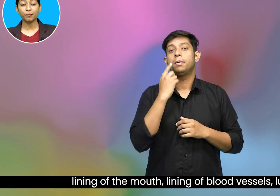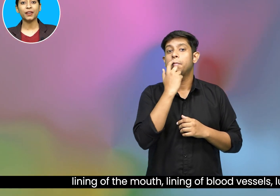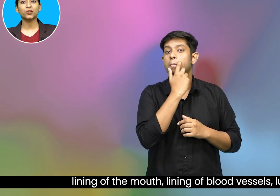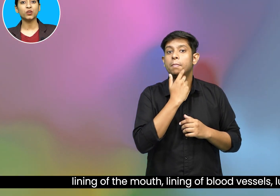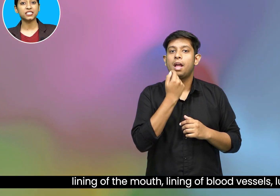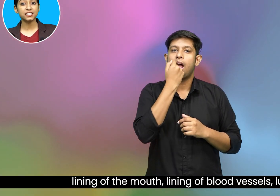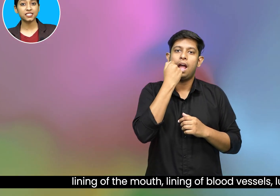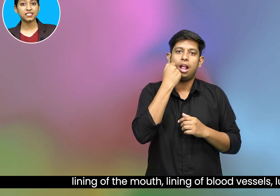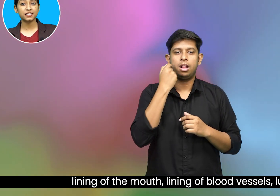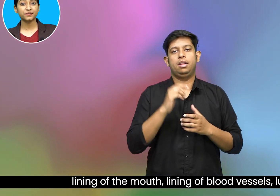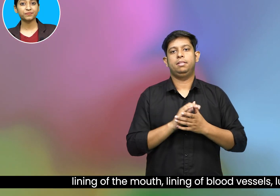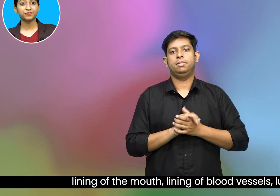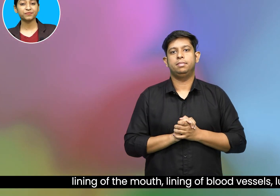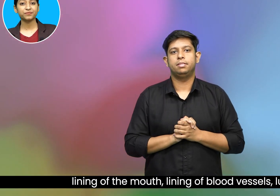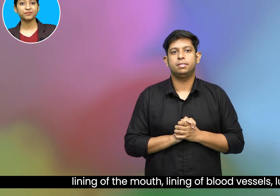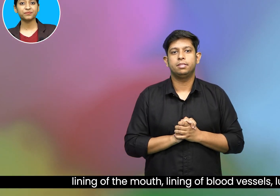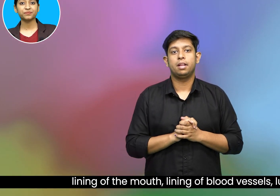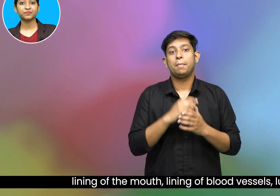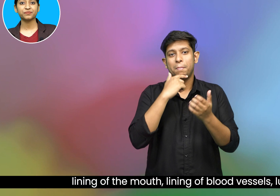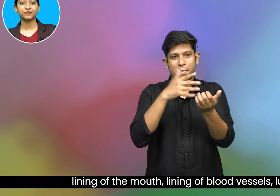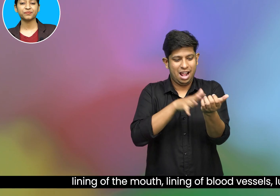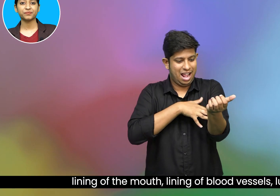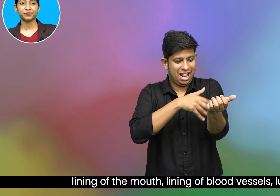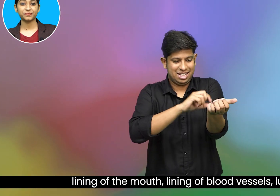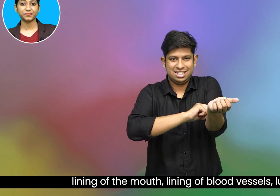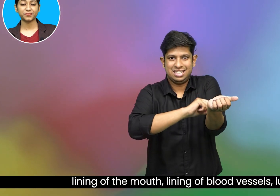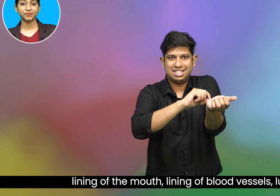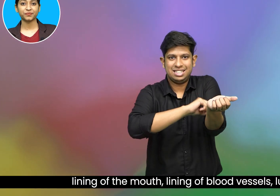of blood vessels,